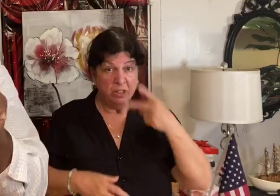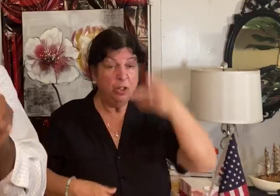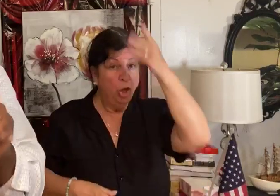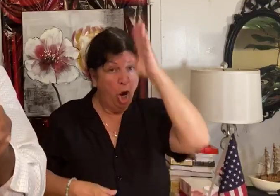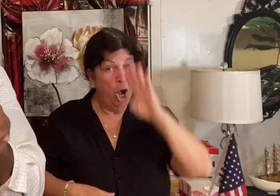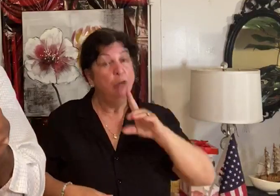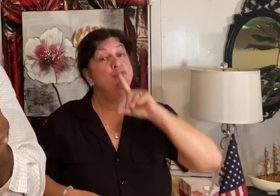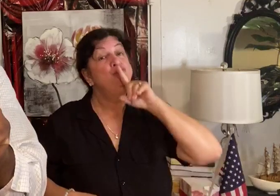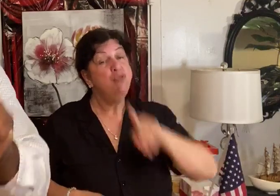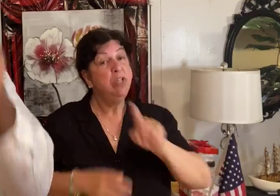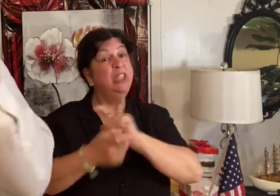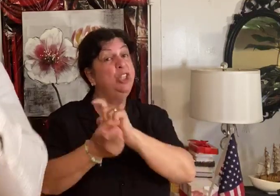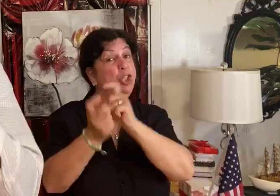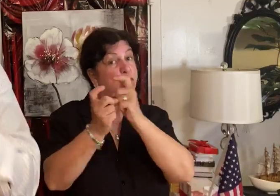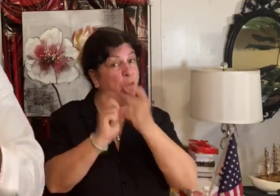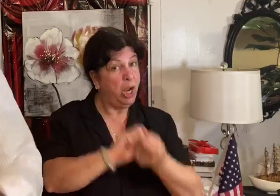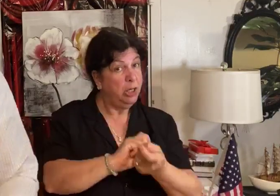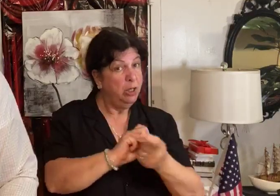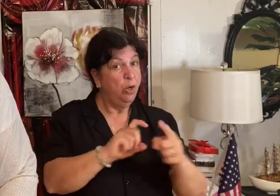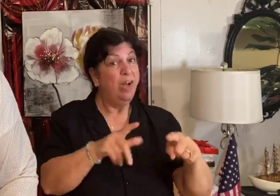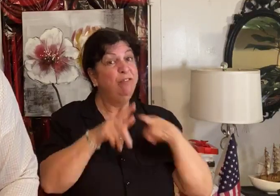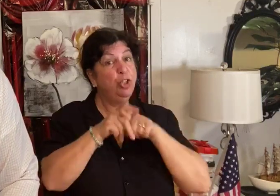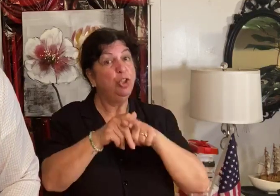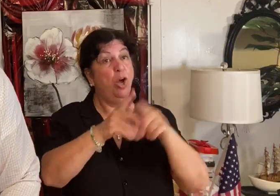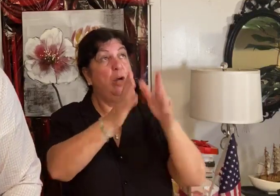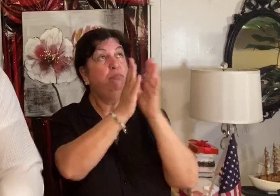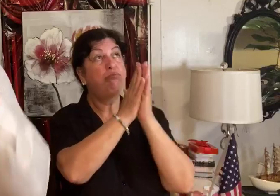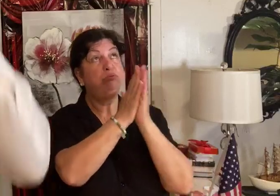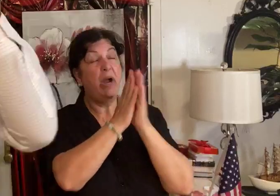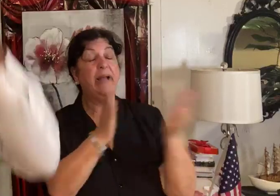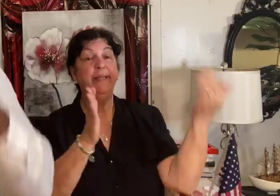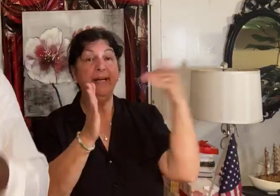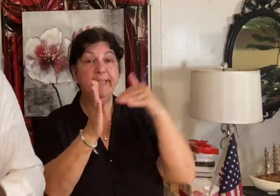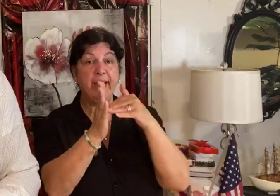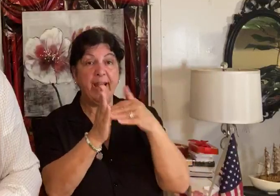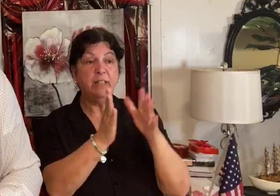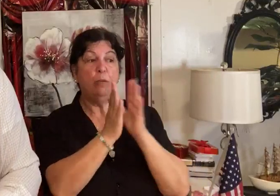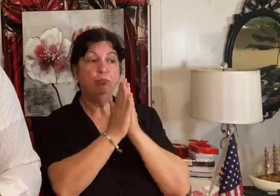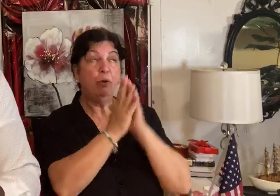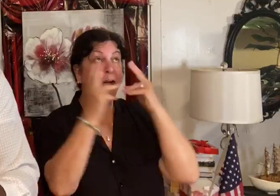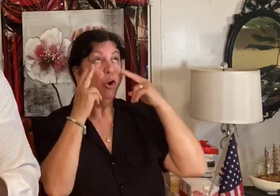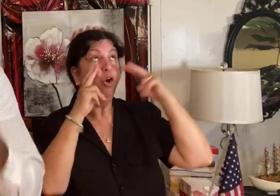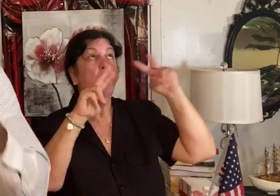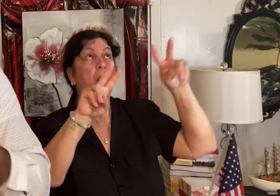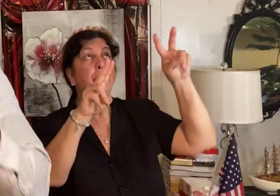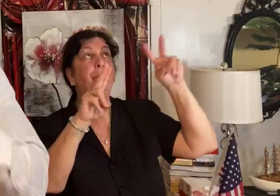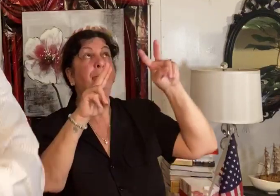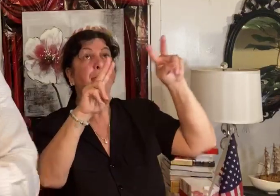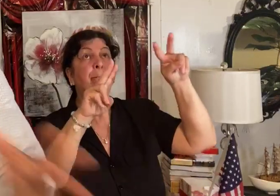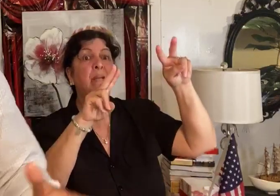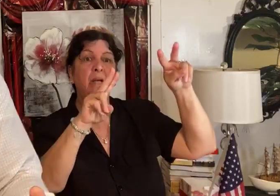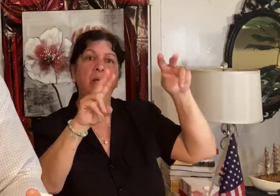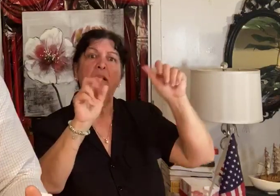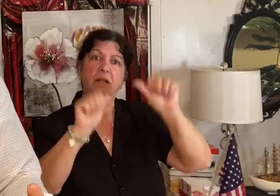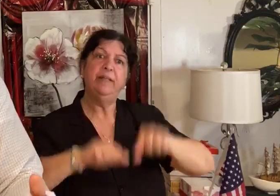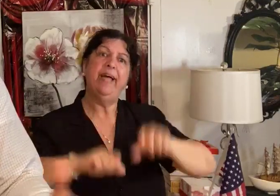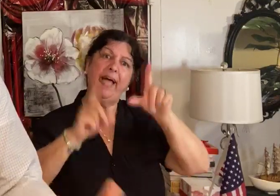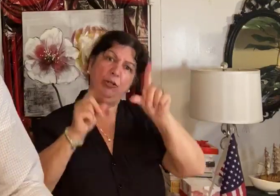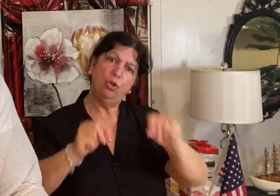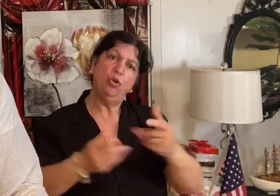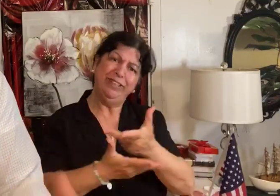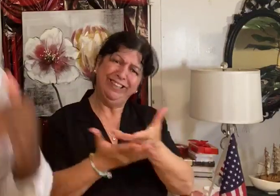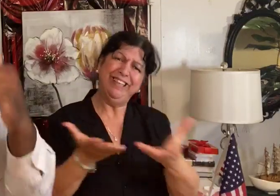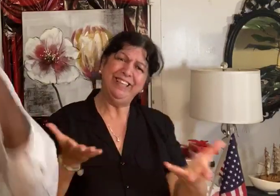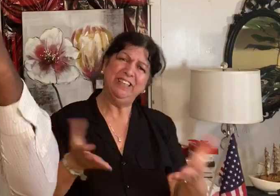you know what we really need to do is start praying to God again and start looking up. You see, you could do these things in